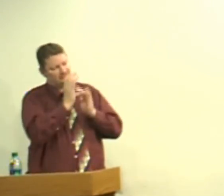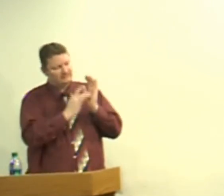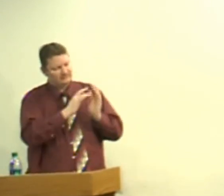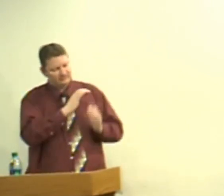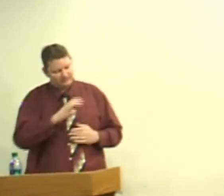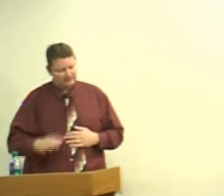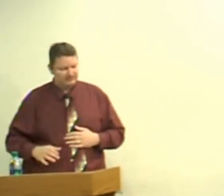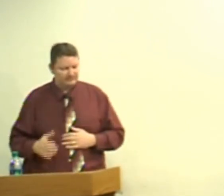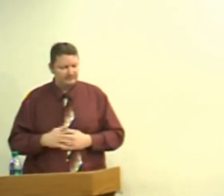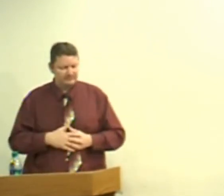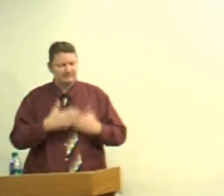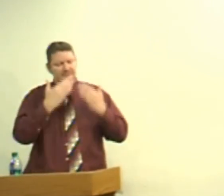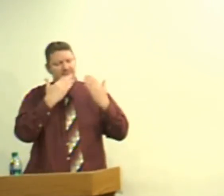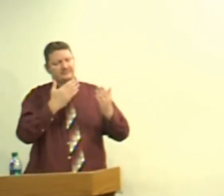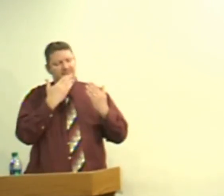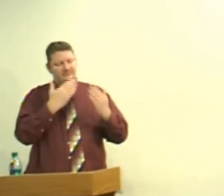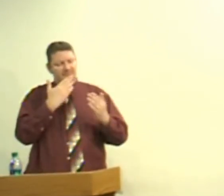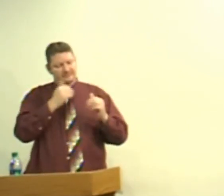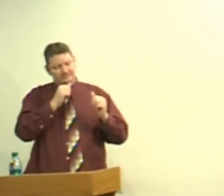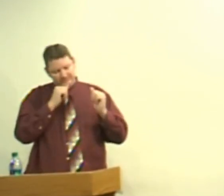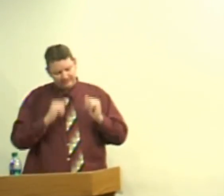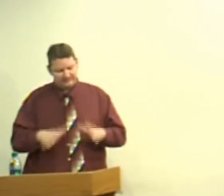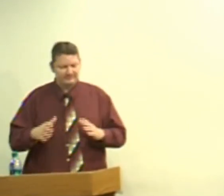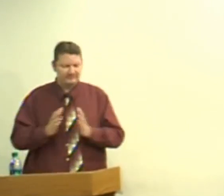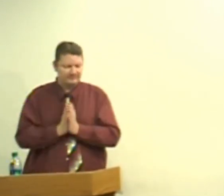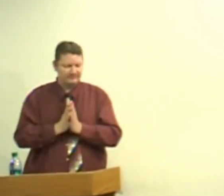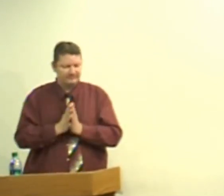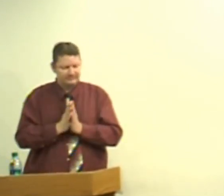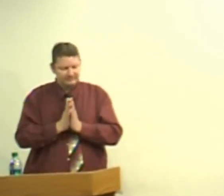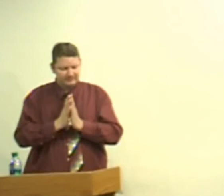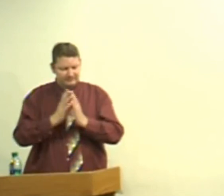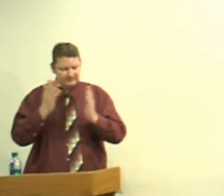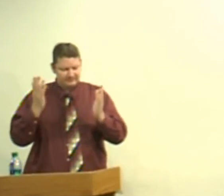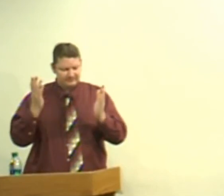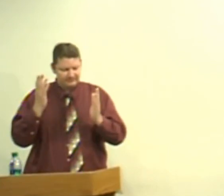we want to be like Christ, and we thank you, Lord, for all of your blessings,